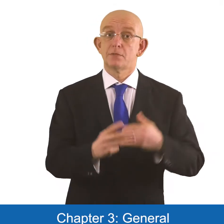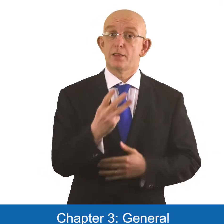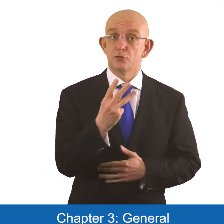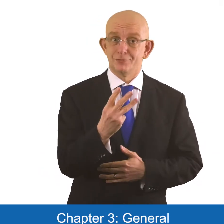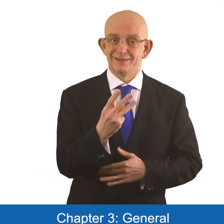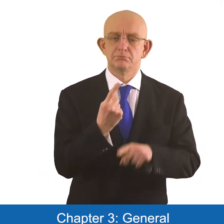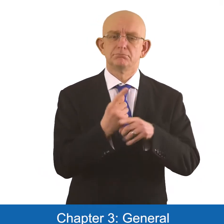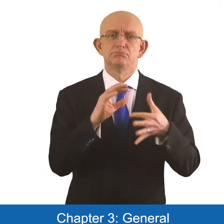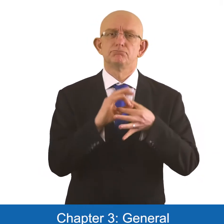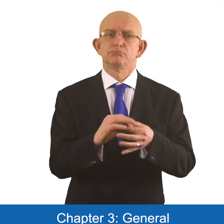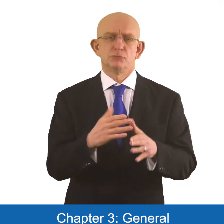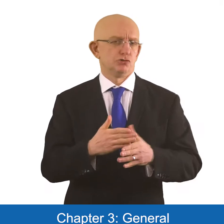Chapter 3. General.